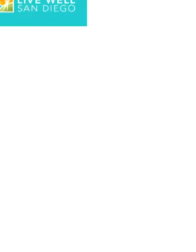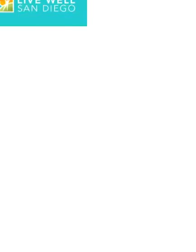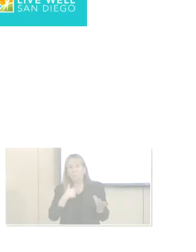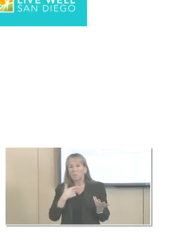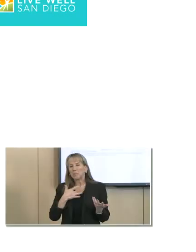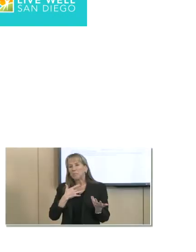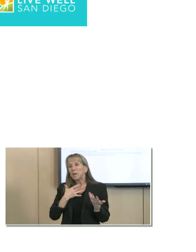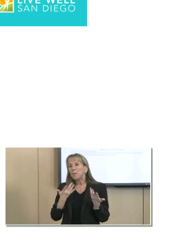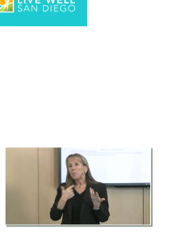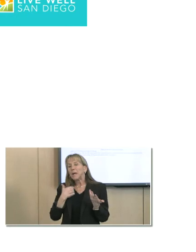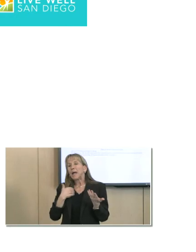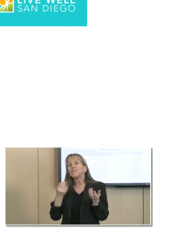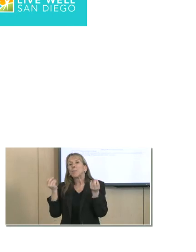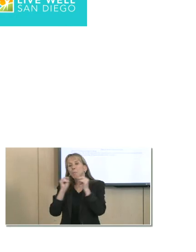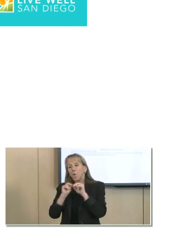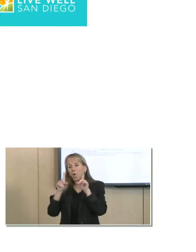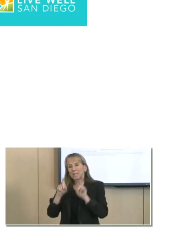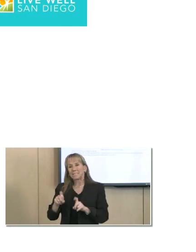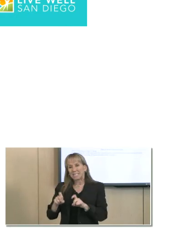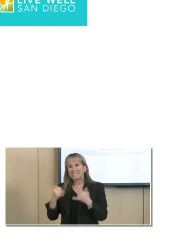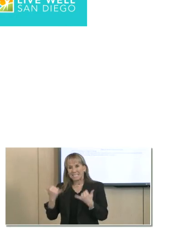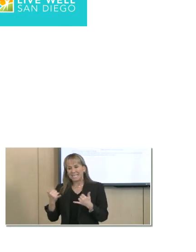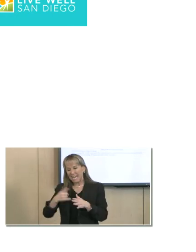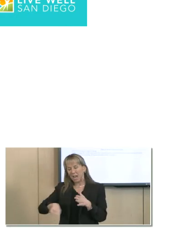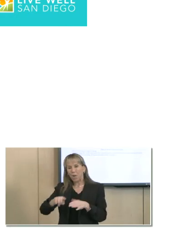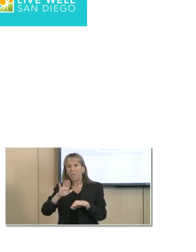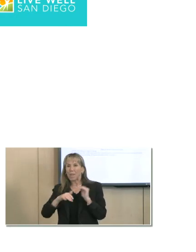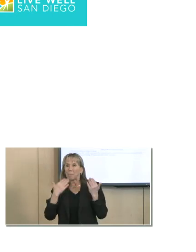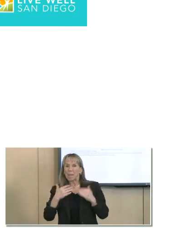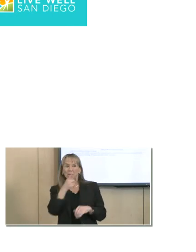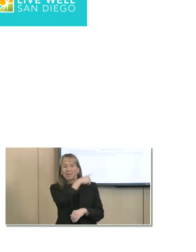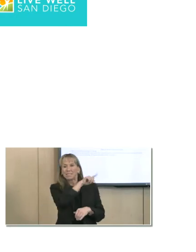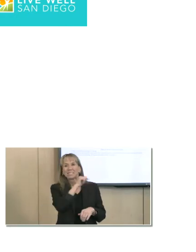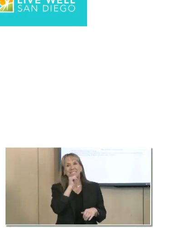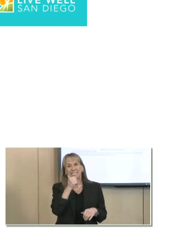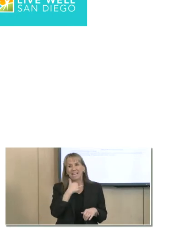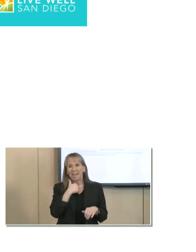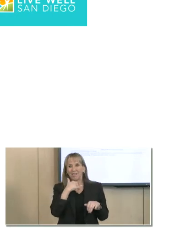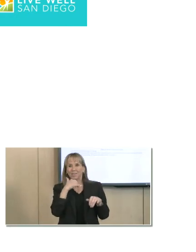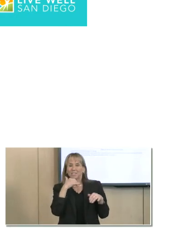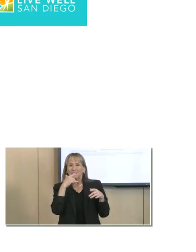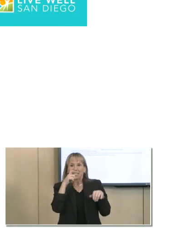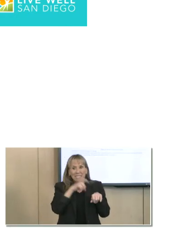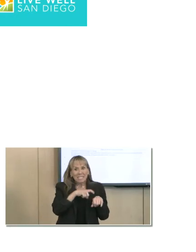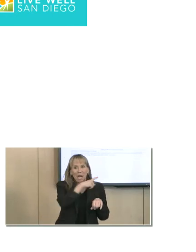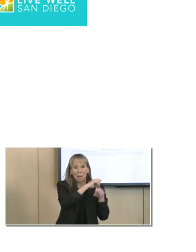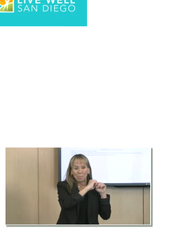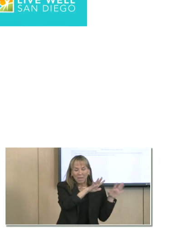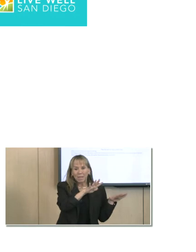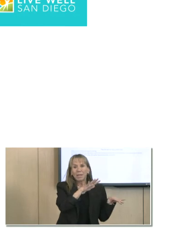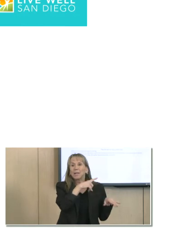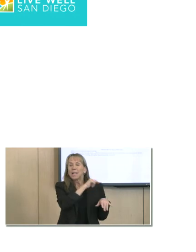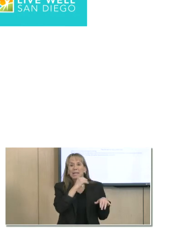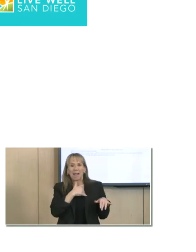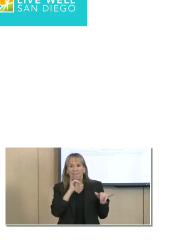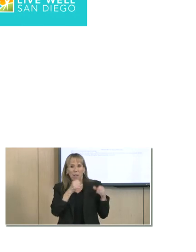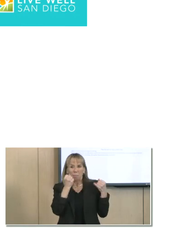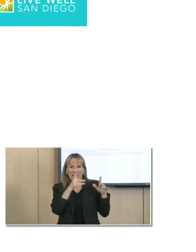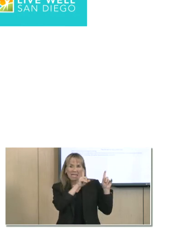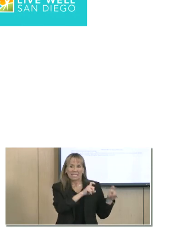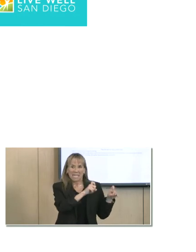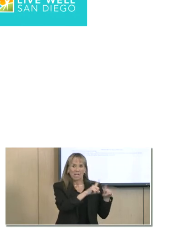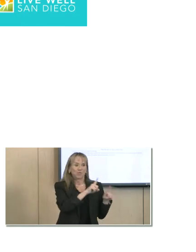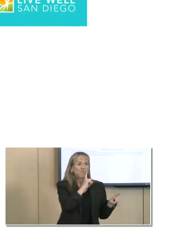that we have more testing per capita than some of those folks may have had per capita at that point, which is why we're seeing a greater uptick